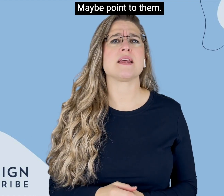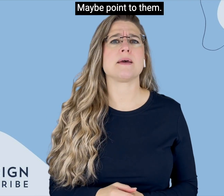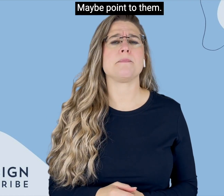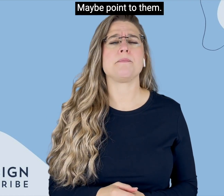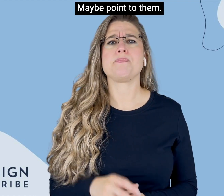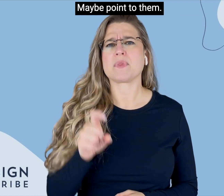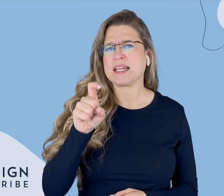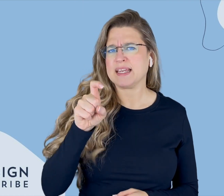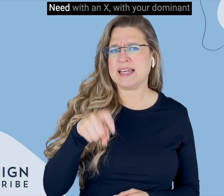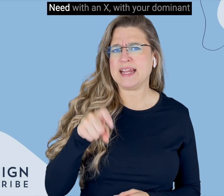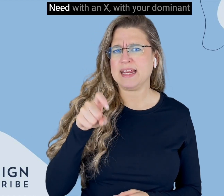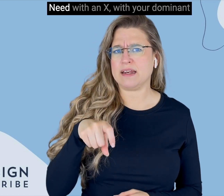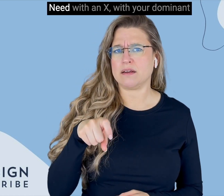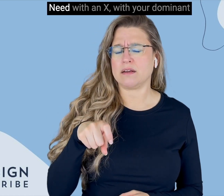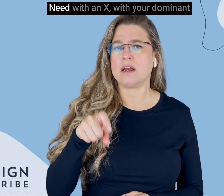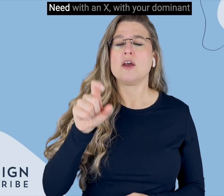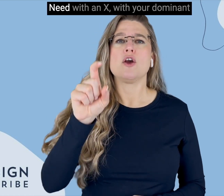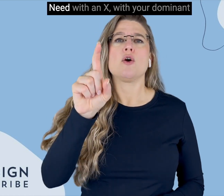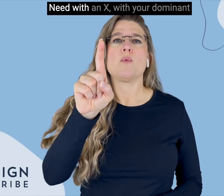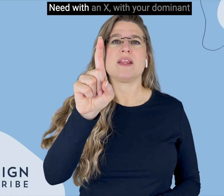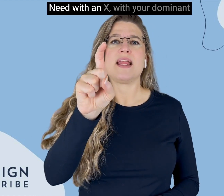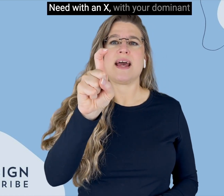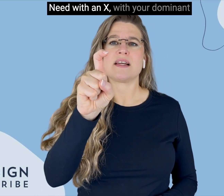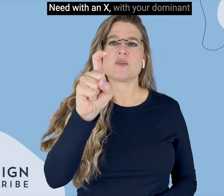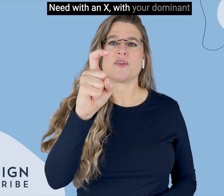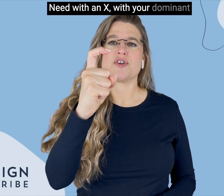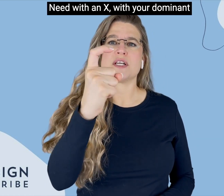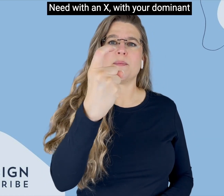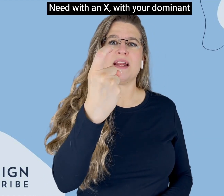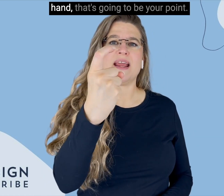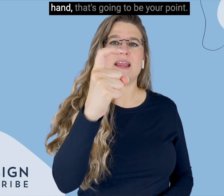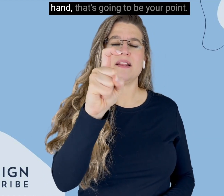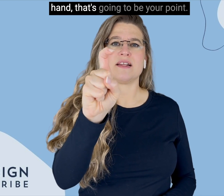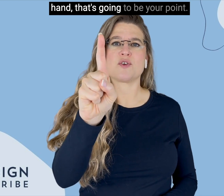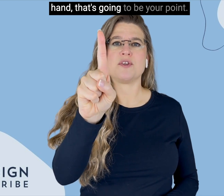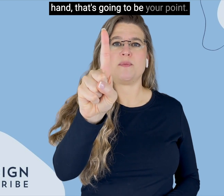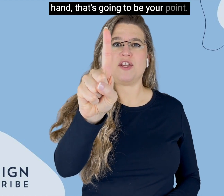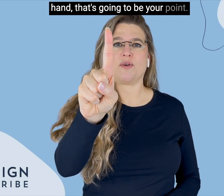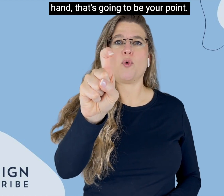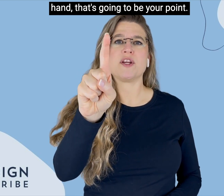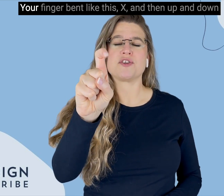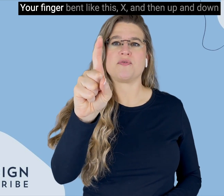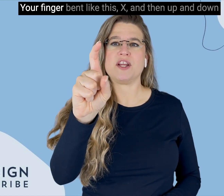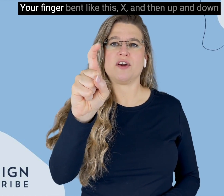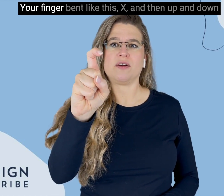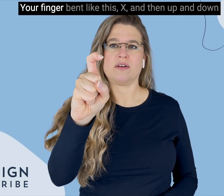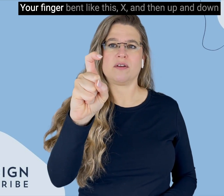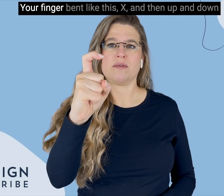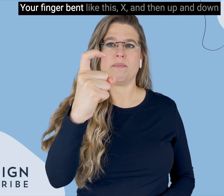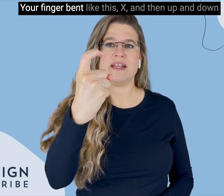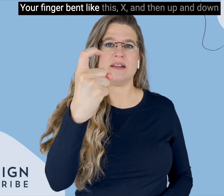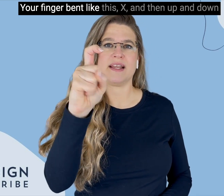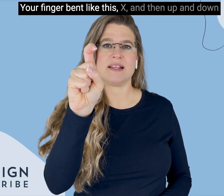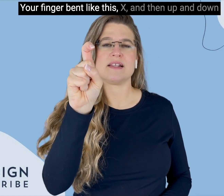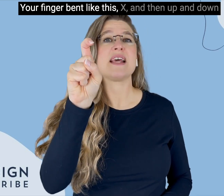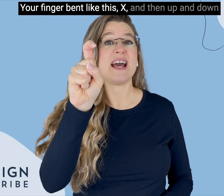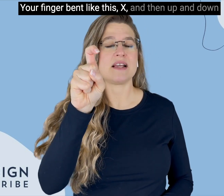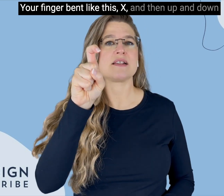them, need. With an X with your dominant hand, that's going to be your pointer finger bent like this, X, and